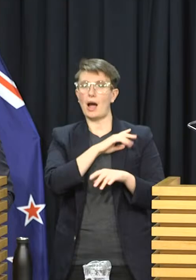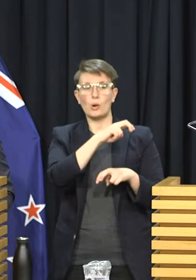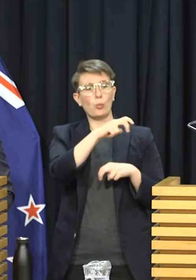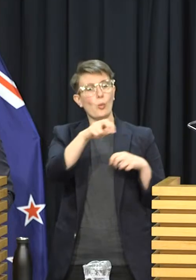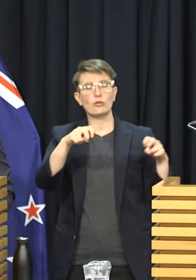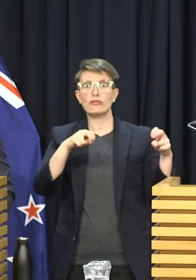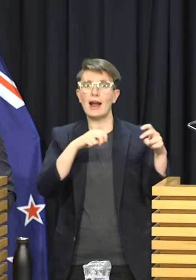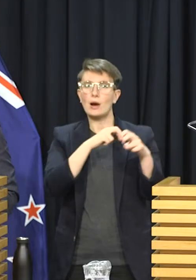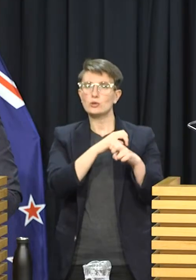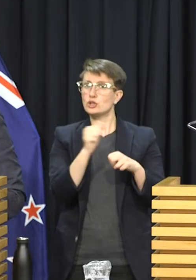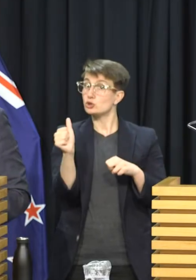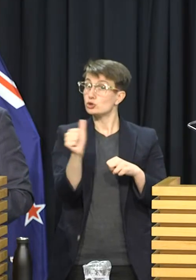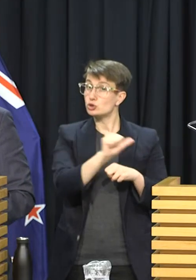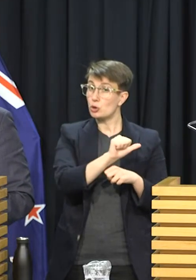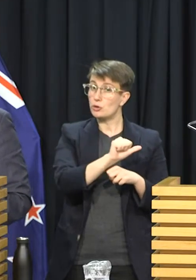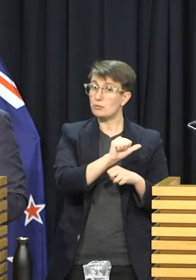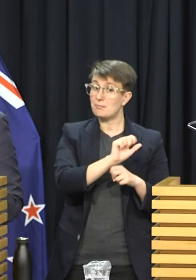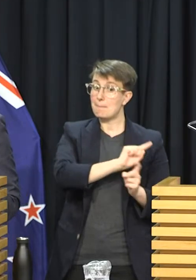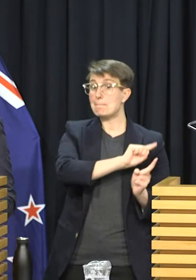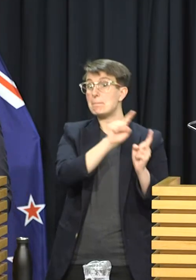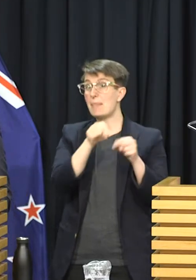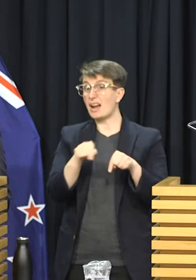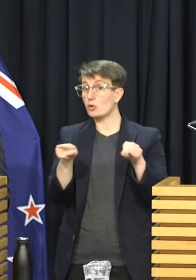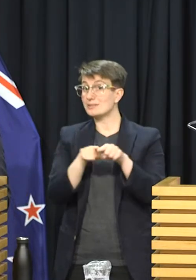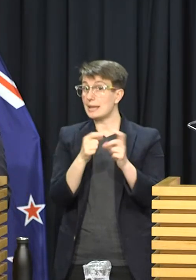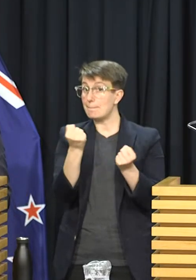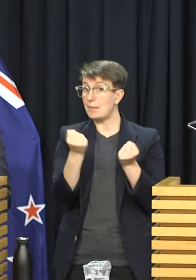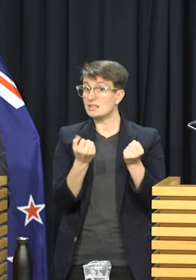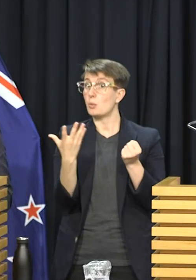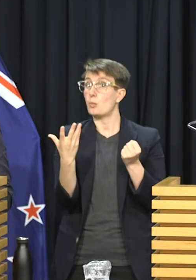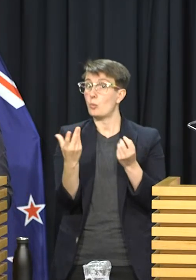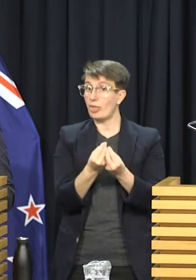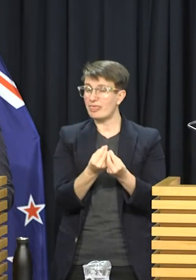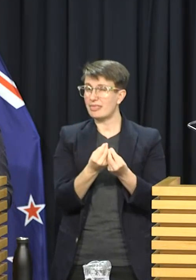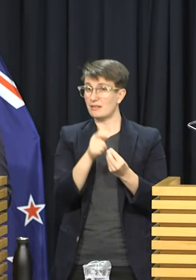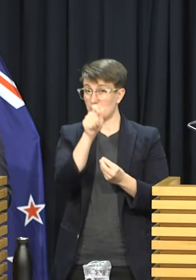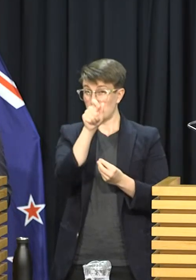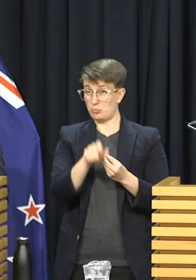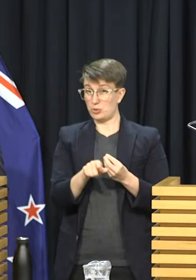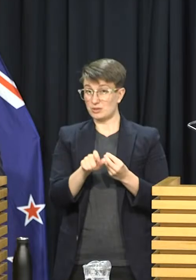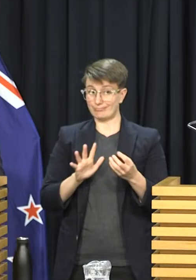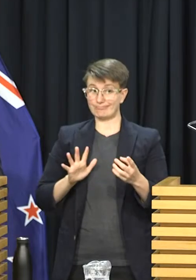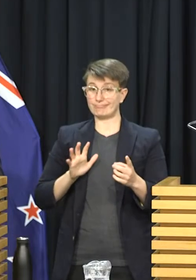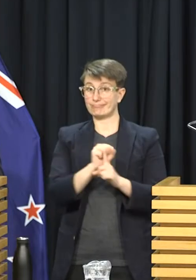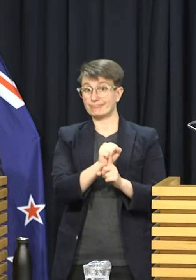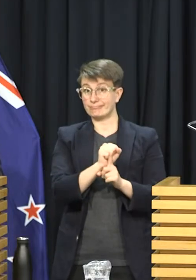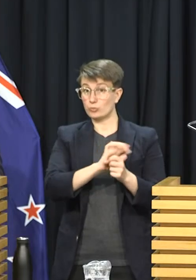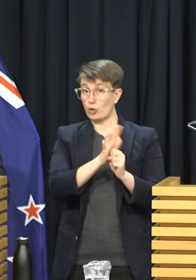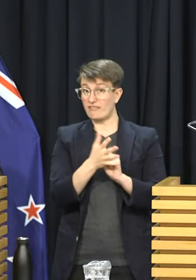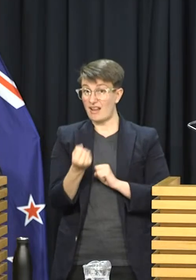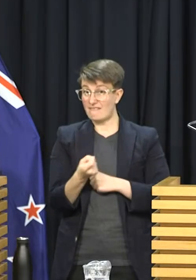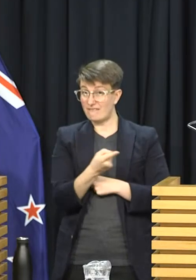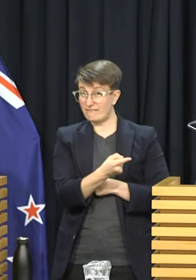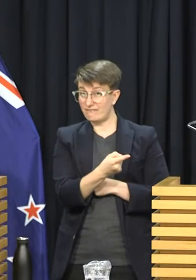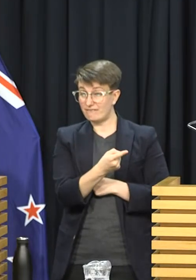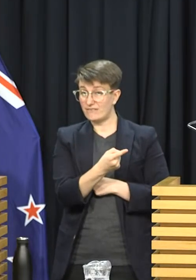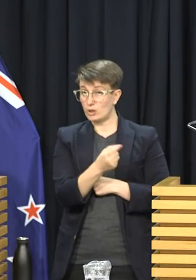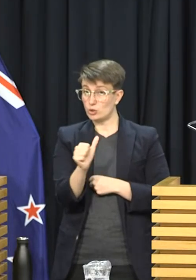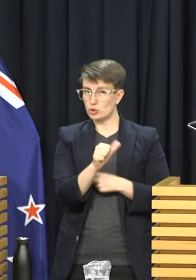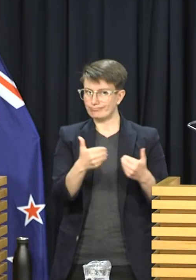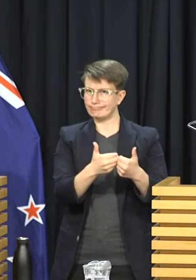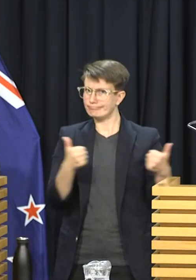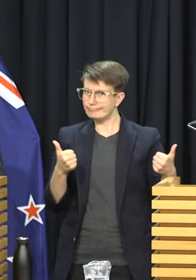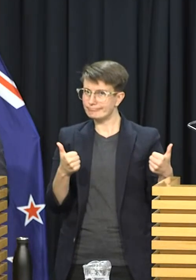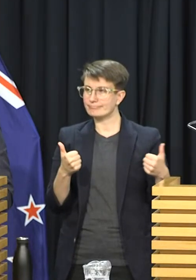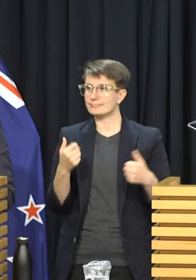had COVID-19? That's one of the things that we'll look at as to whether there needs to be a different operation. This is a pretty unusual case. It's not the sort of thing that you would expect to see a